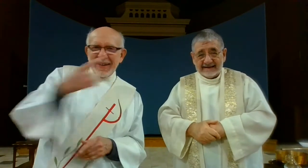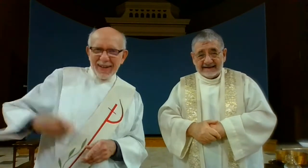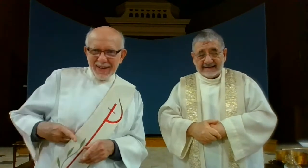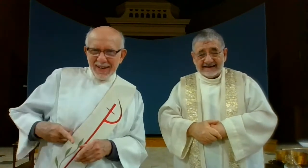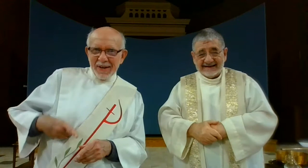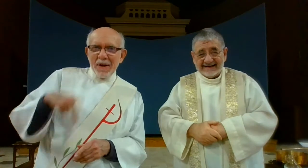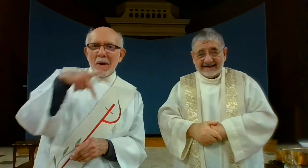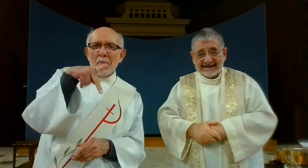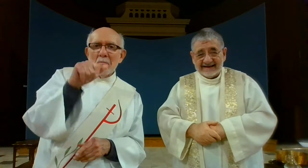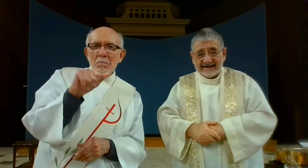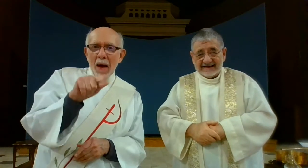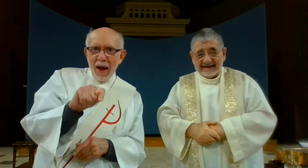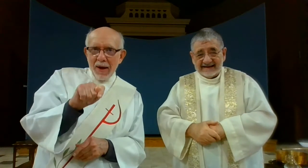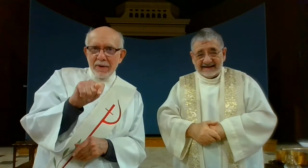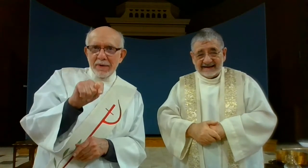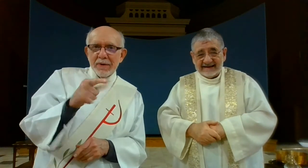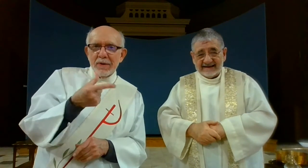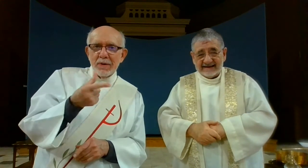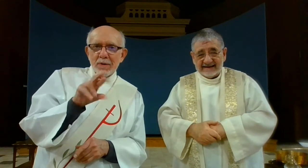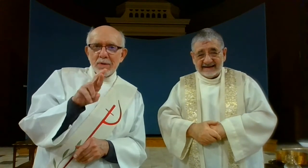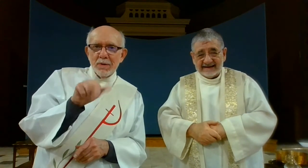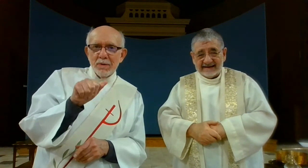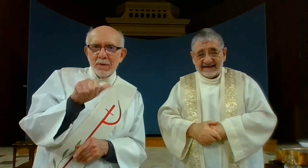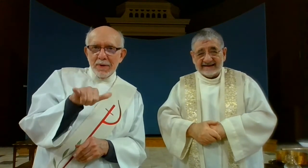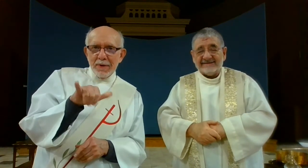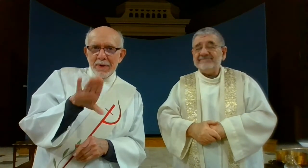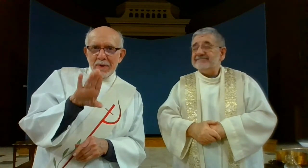and I am the deacon, Pat Graybill.